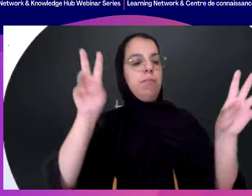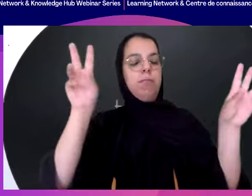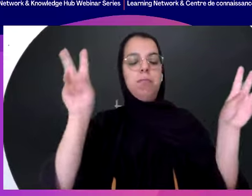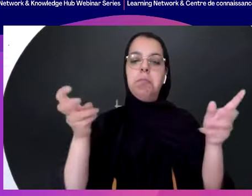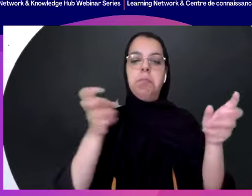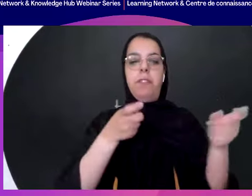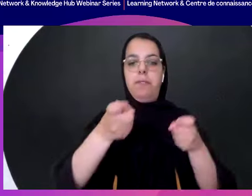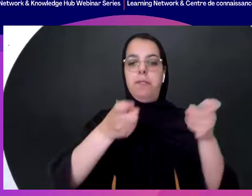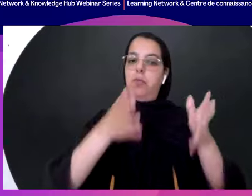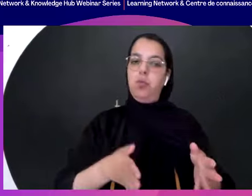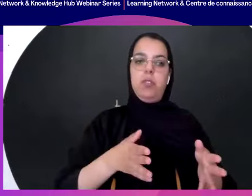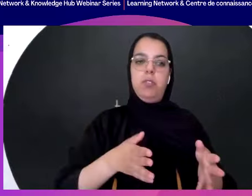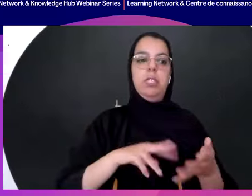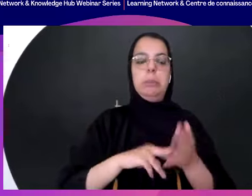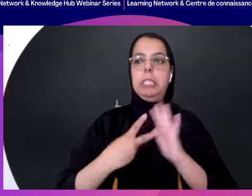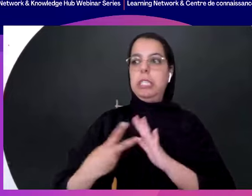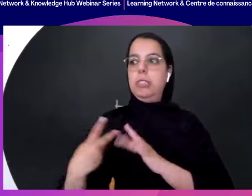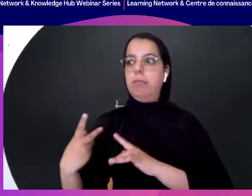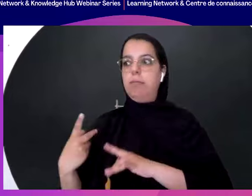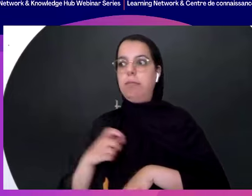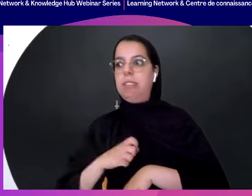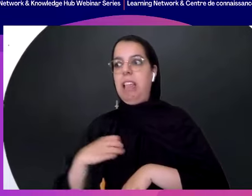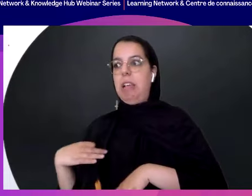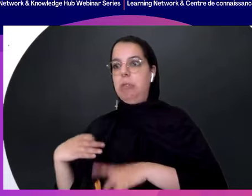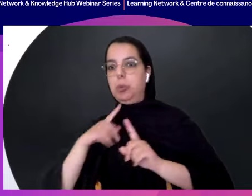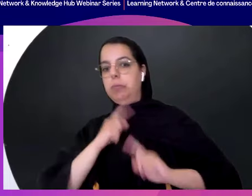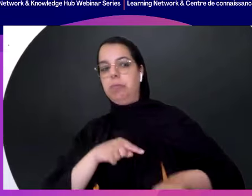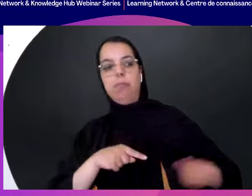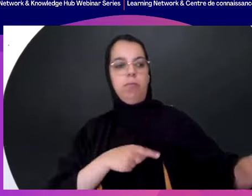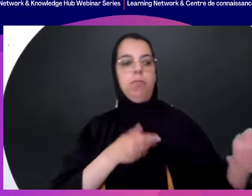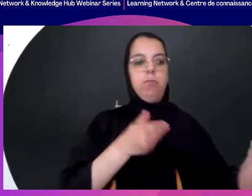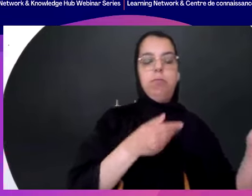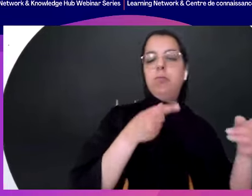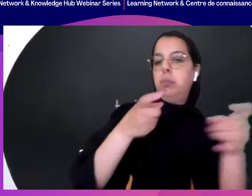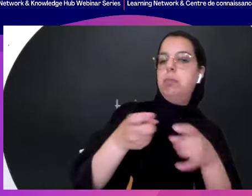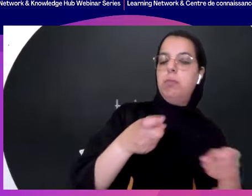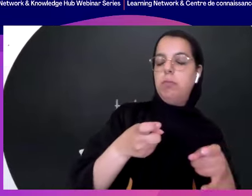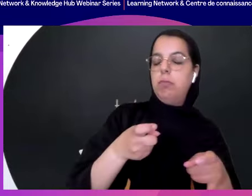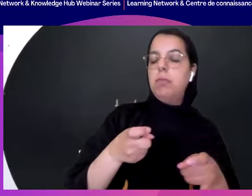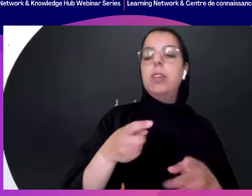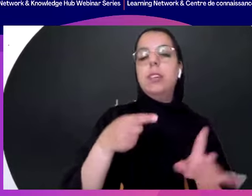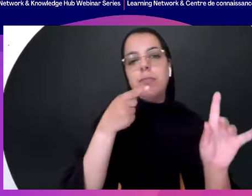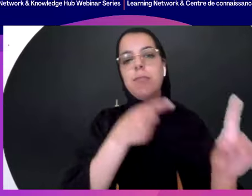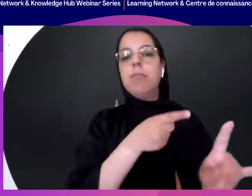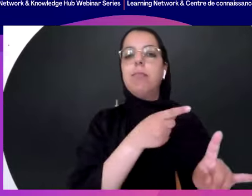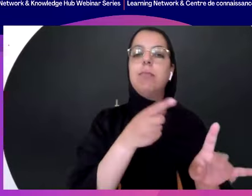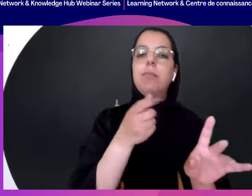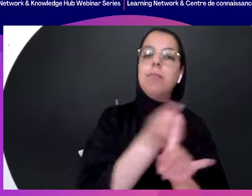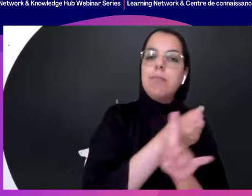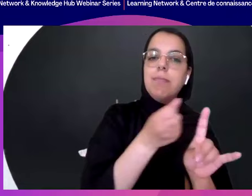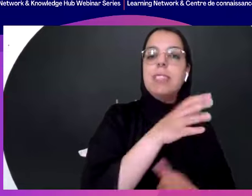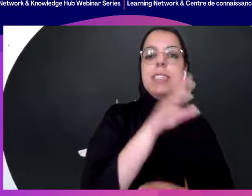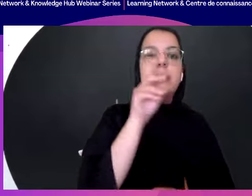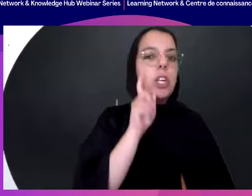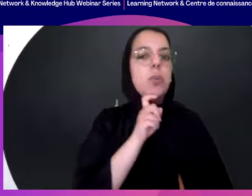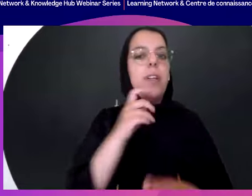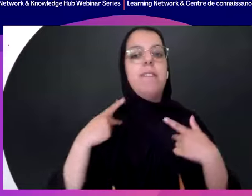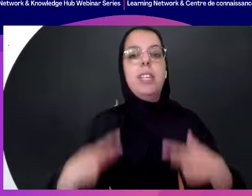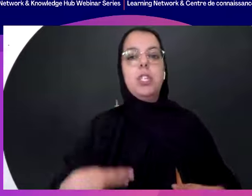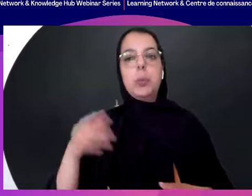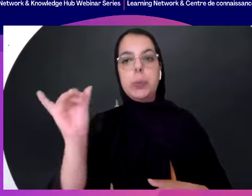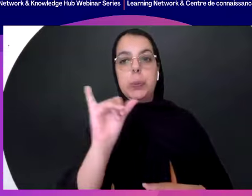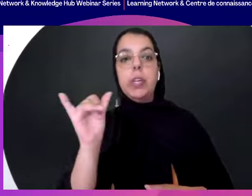relation to bullying as well as sexual abuse. For example, a counselor described how some kids were taught in residential school that in the absence